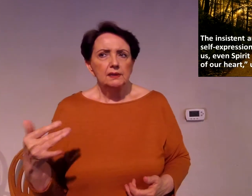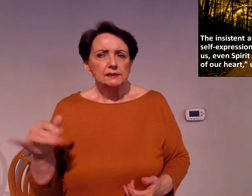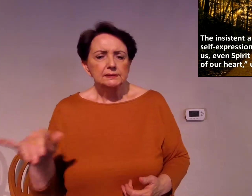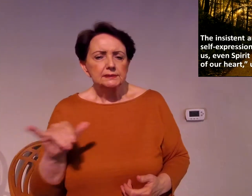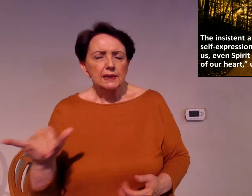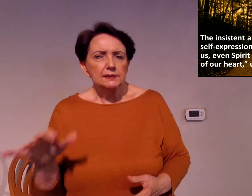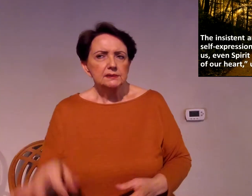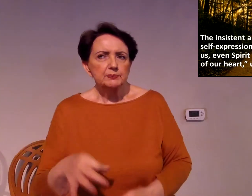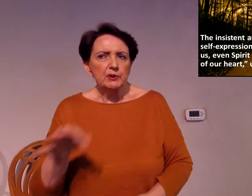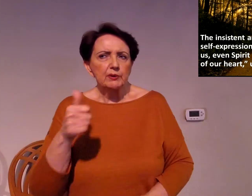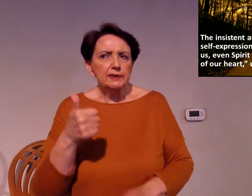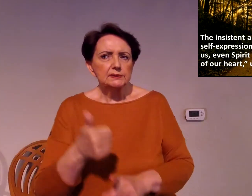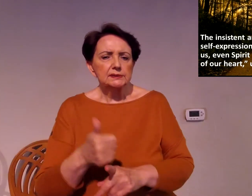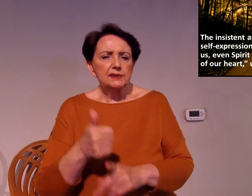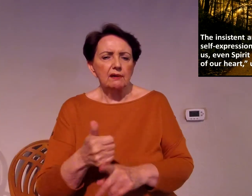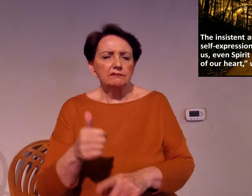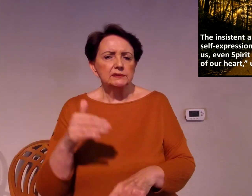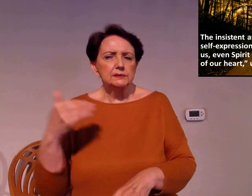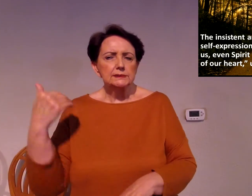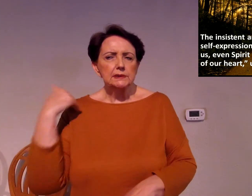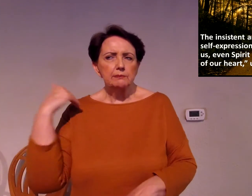spirit itself is like tapping